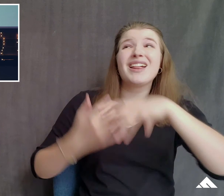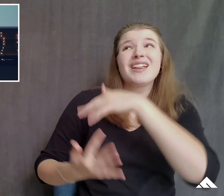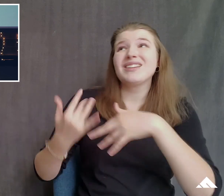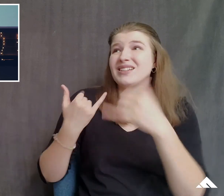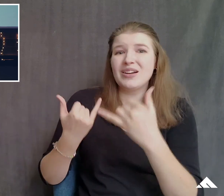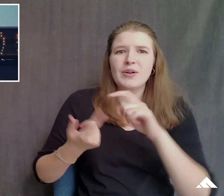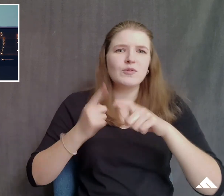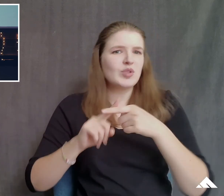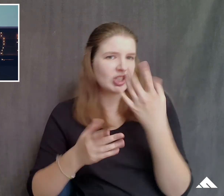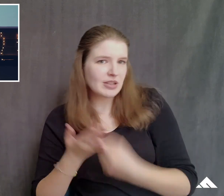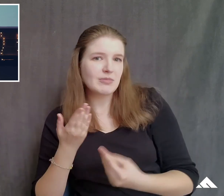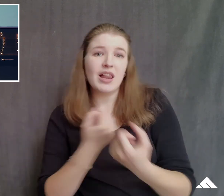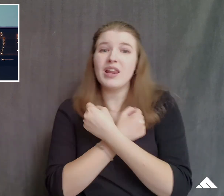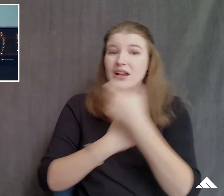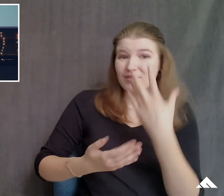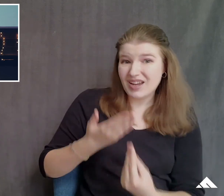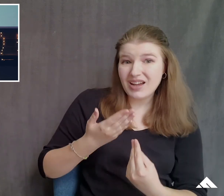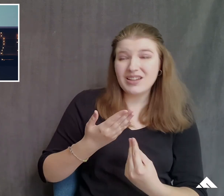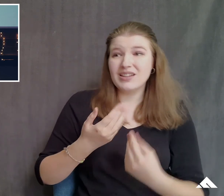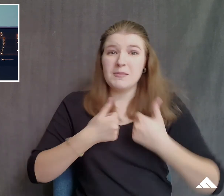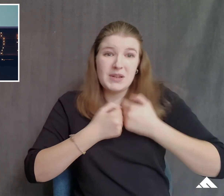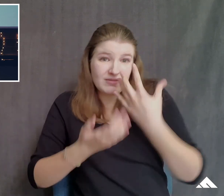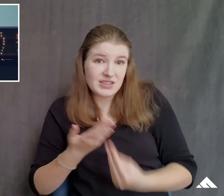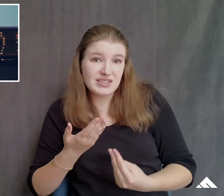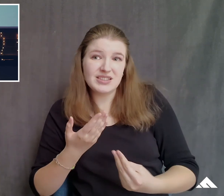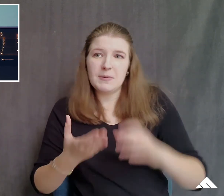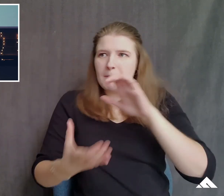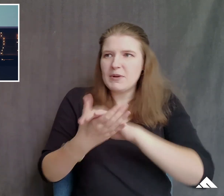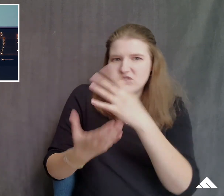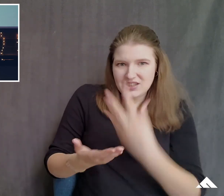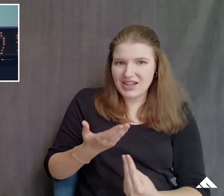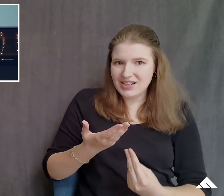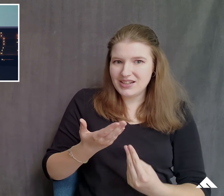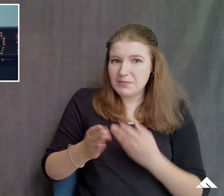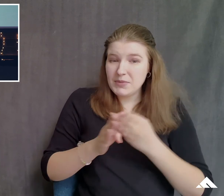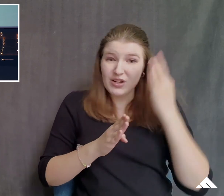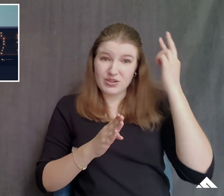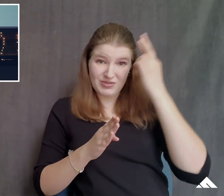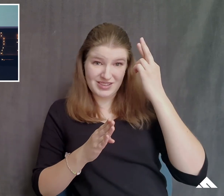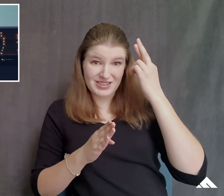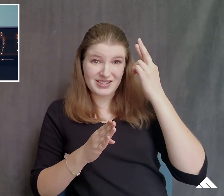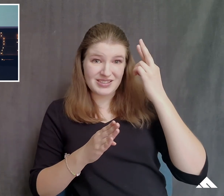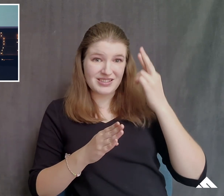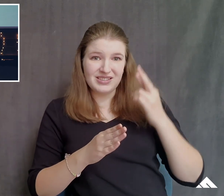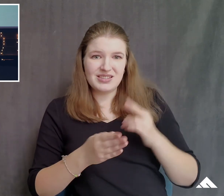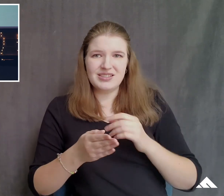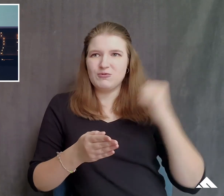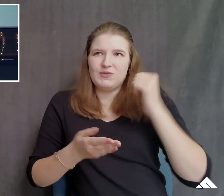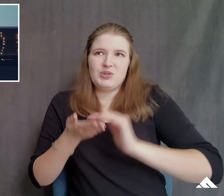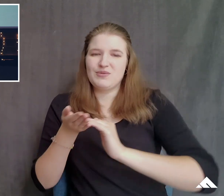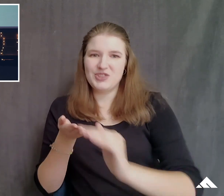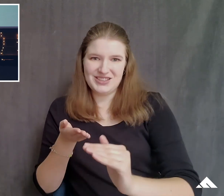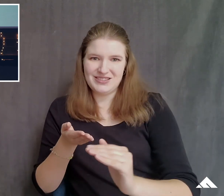Friendship dies. Love dies. Marriages die. And the main reason is because of this unforgiving sin of resentment.